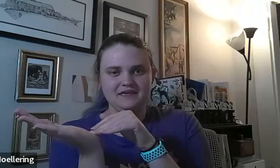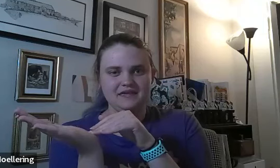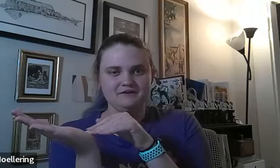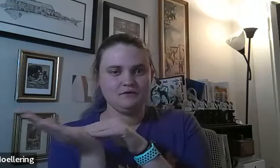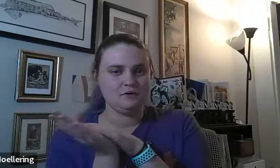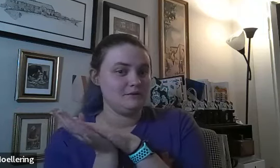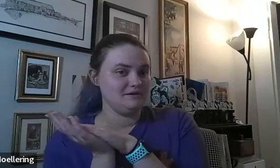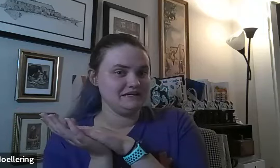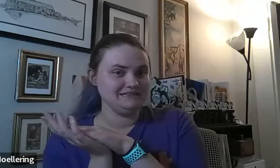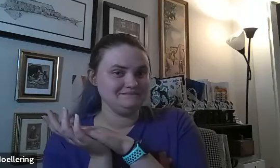Then for 1,000,000?